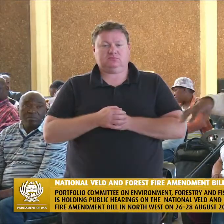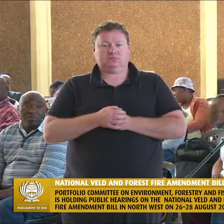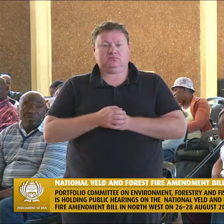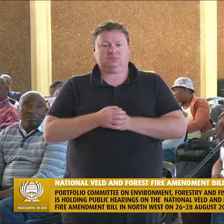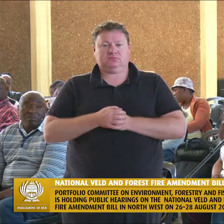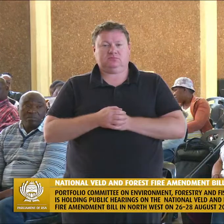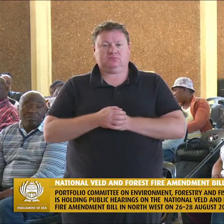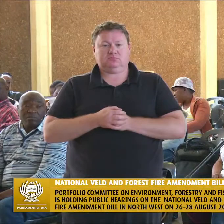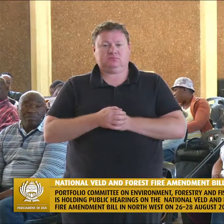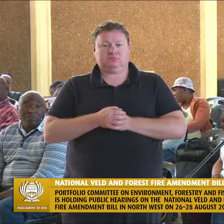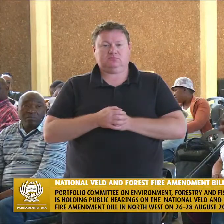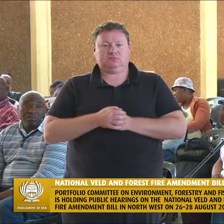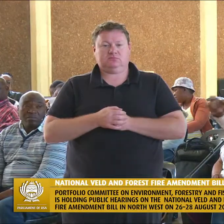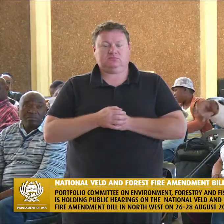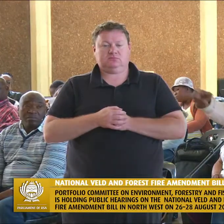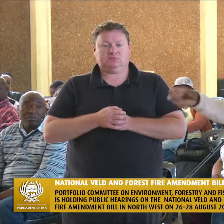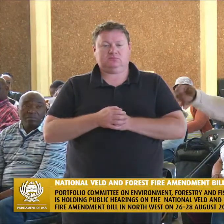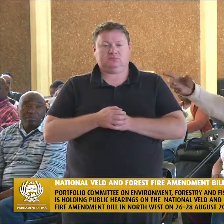um